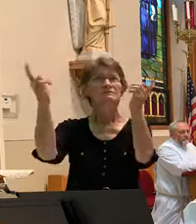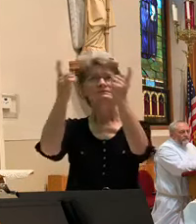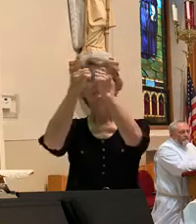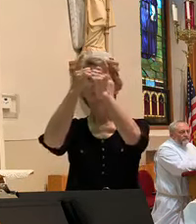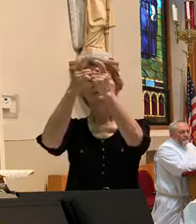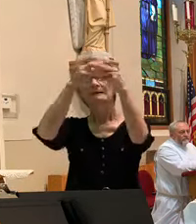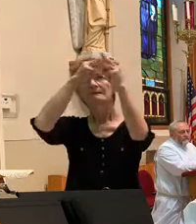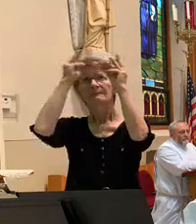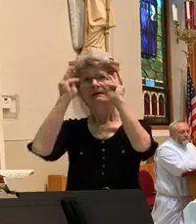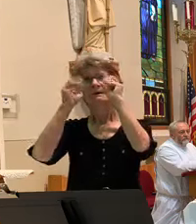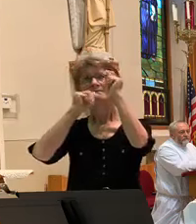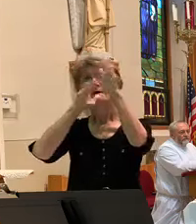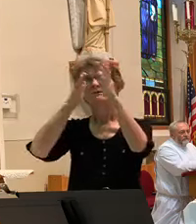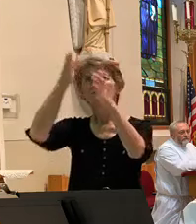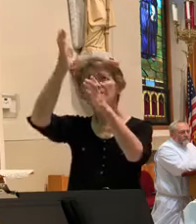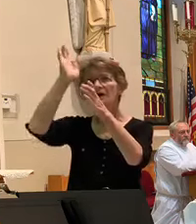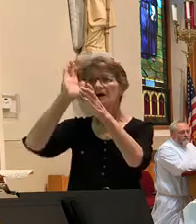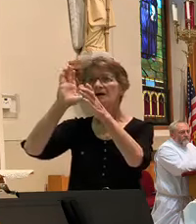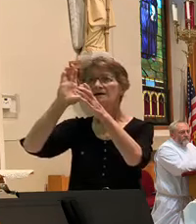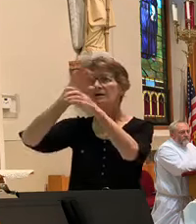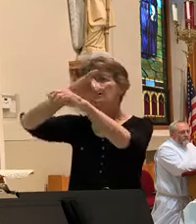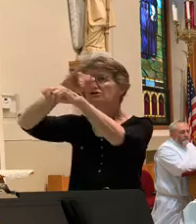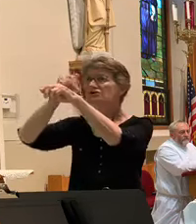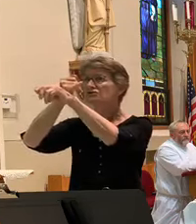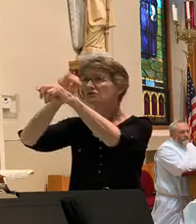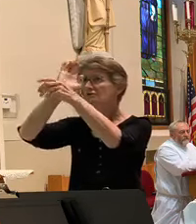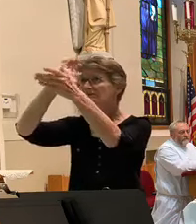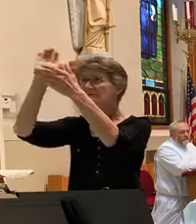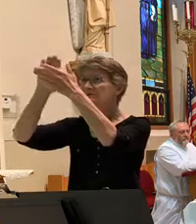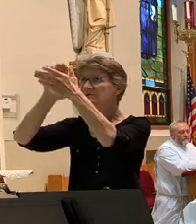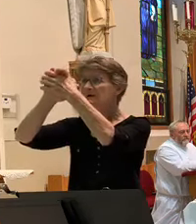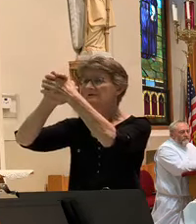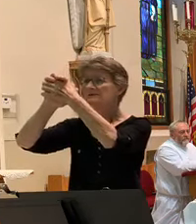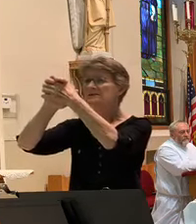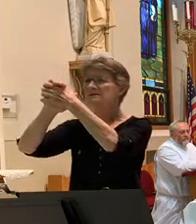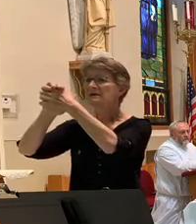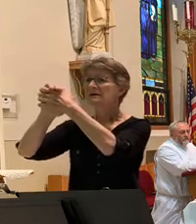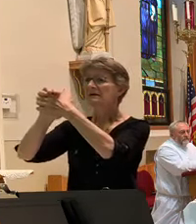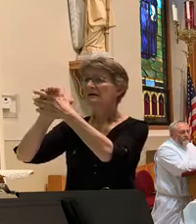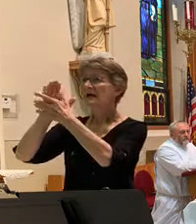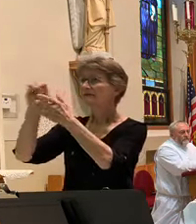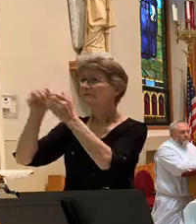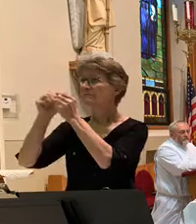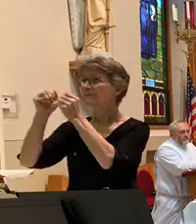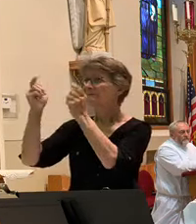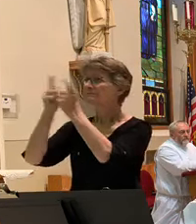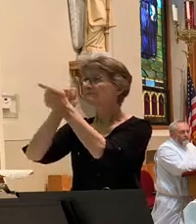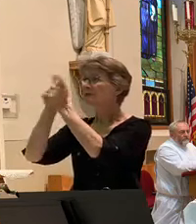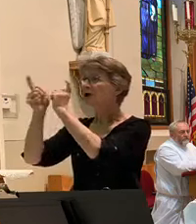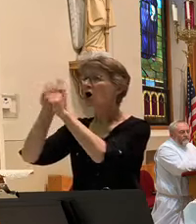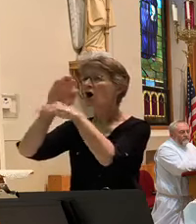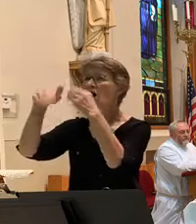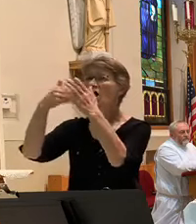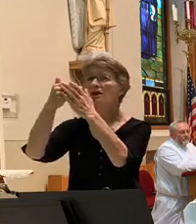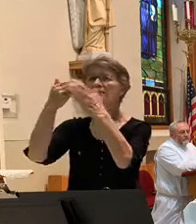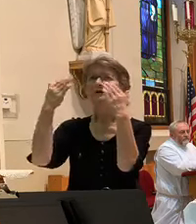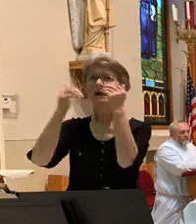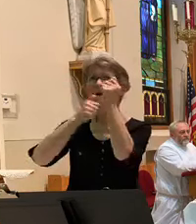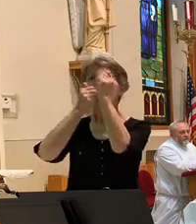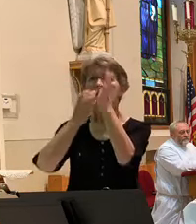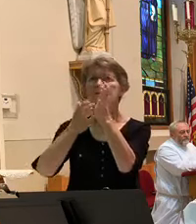especially with the most blessed Virgin Mary, Mother of God, and blessed Joseph, her spouse, with your blessed apostles and